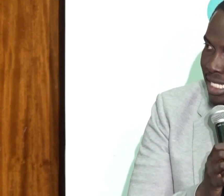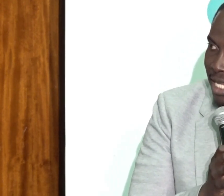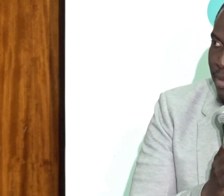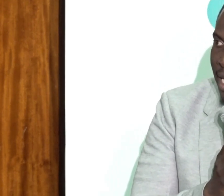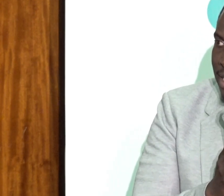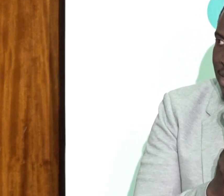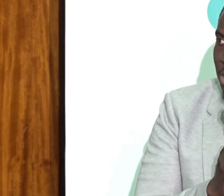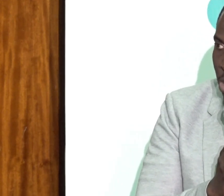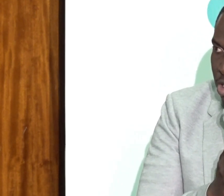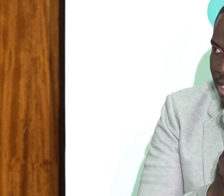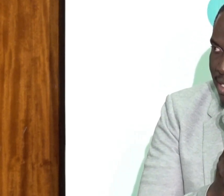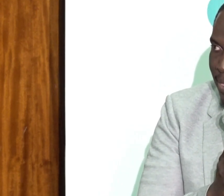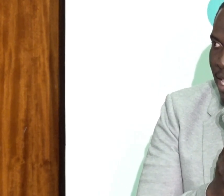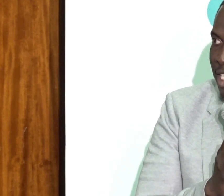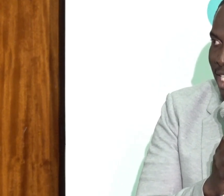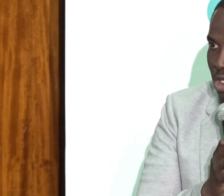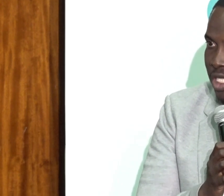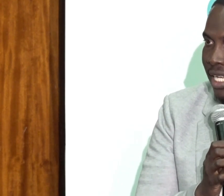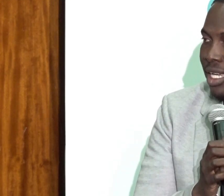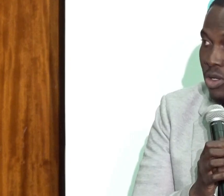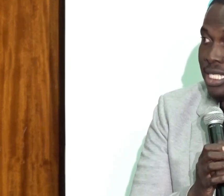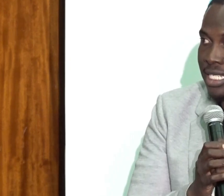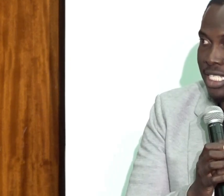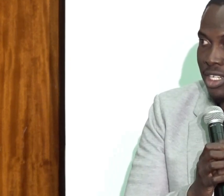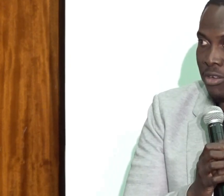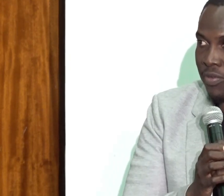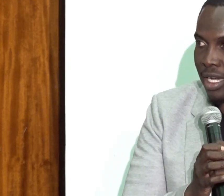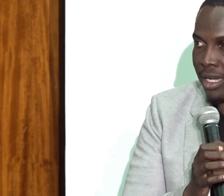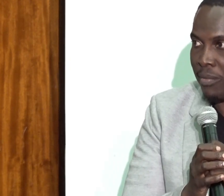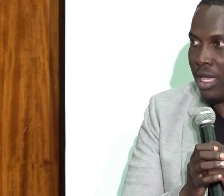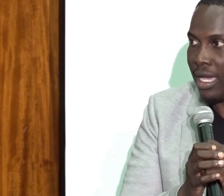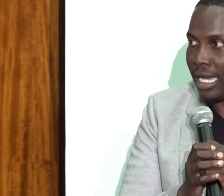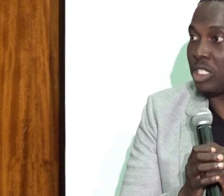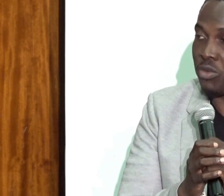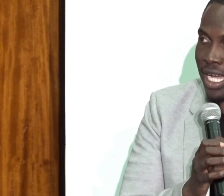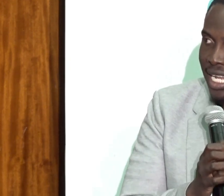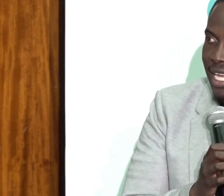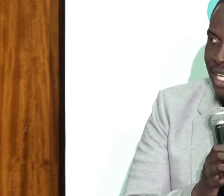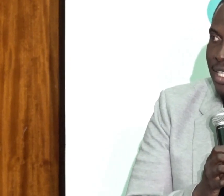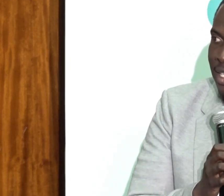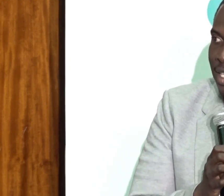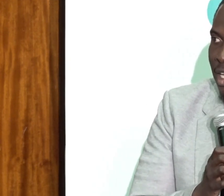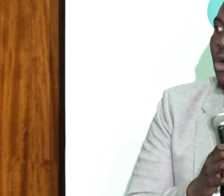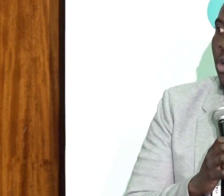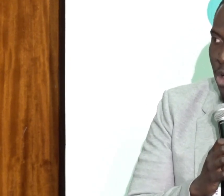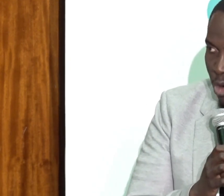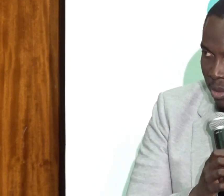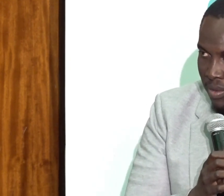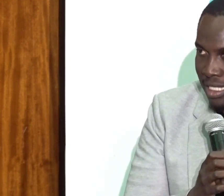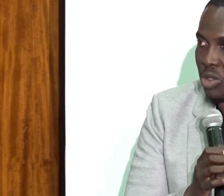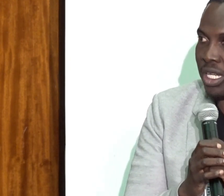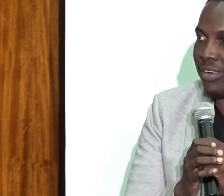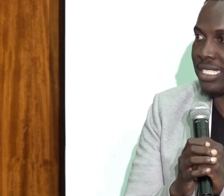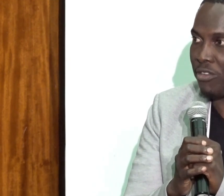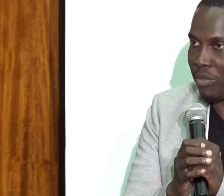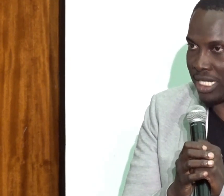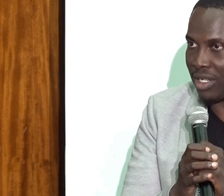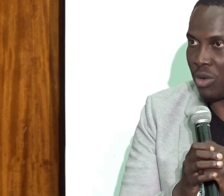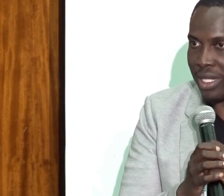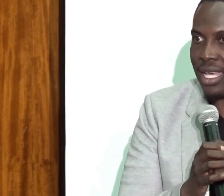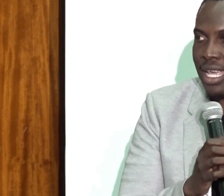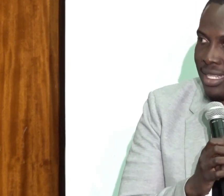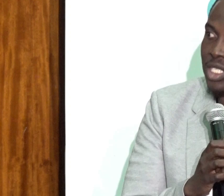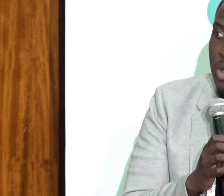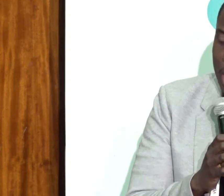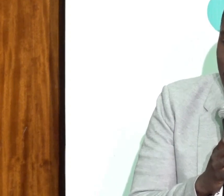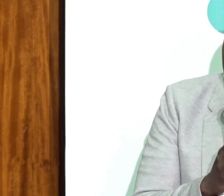taking dried blood spots just to check the concentration of Truvada in the oral group. This will give us information